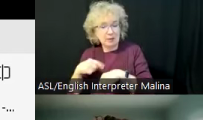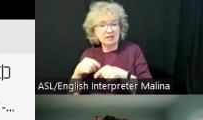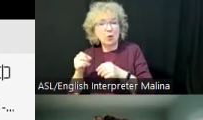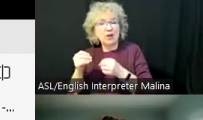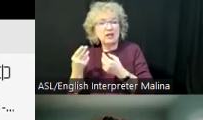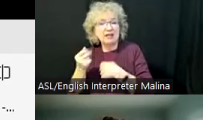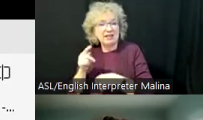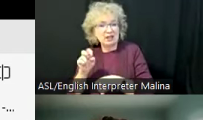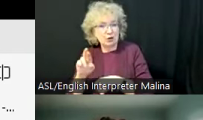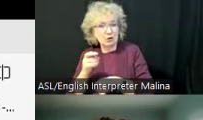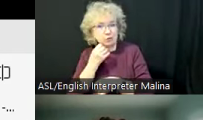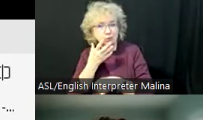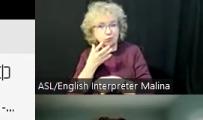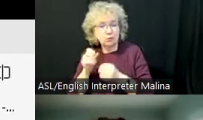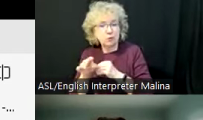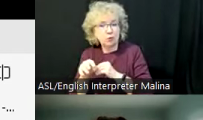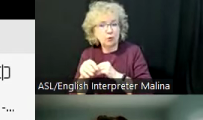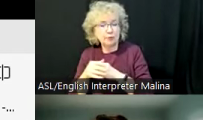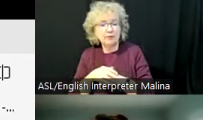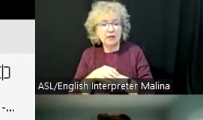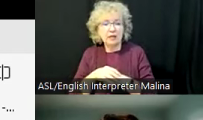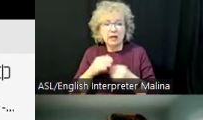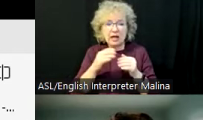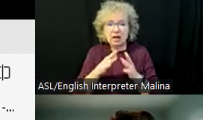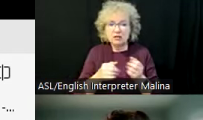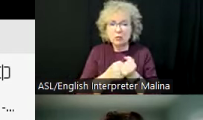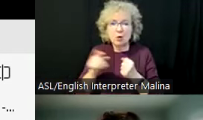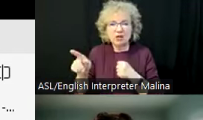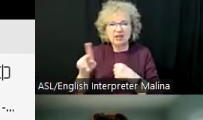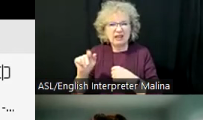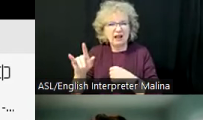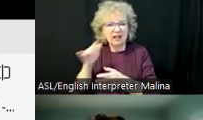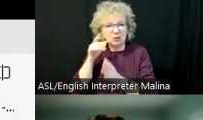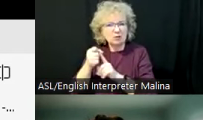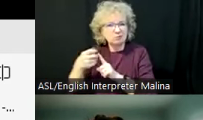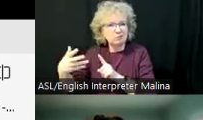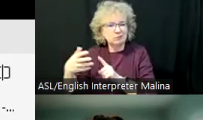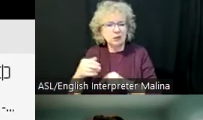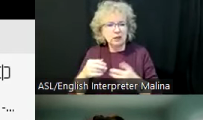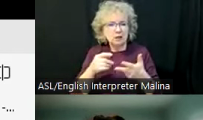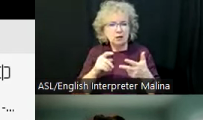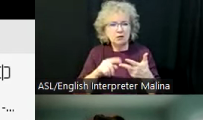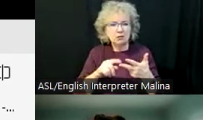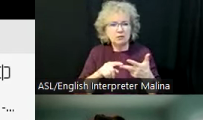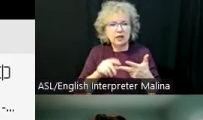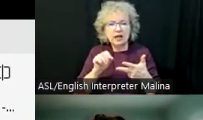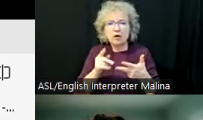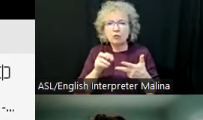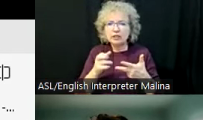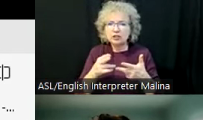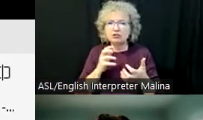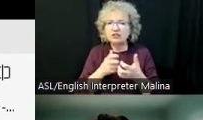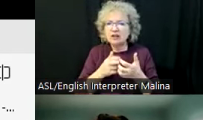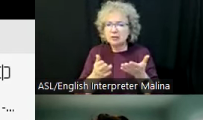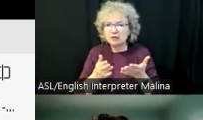supports, which Callie is going to go over in detail here. Outreach and engagement servers services so helping people